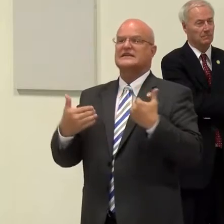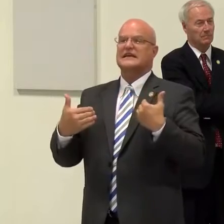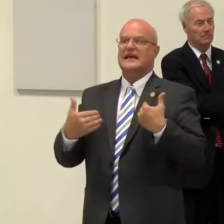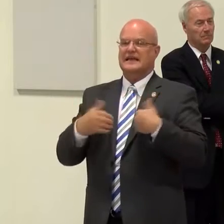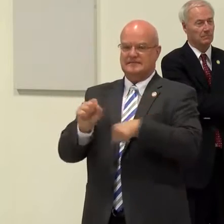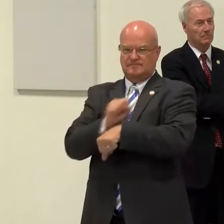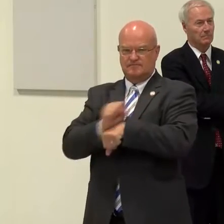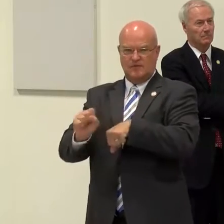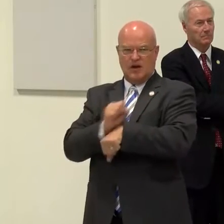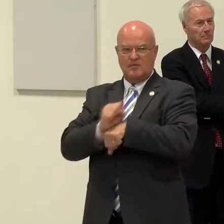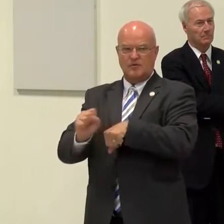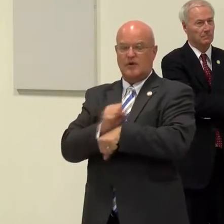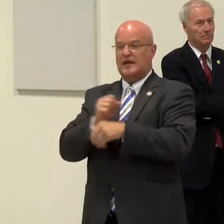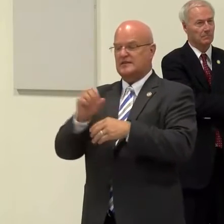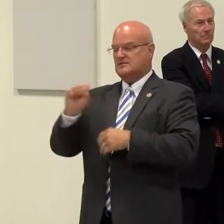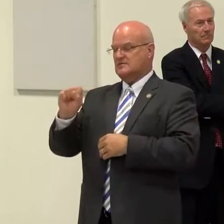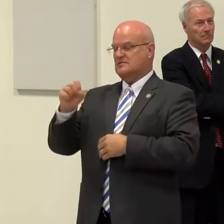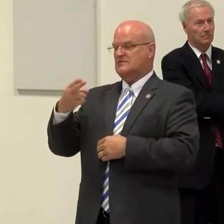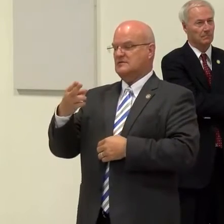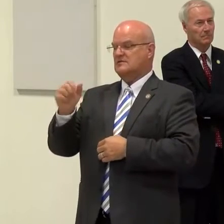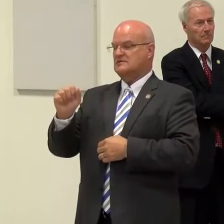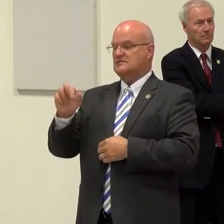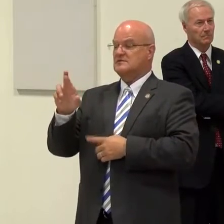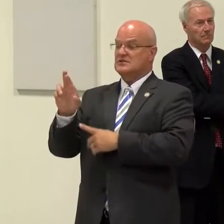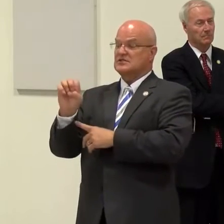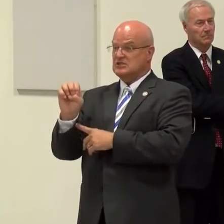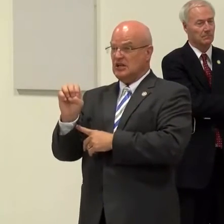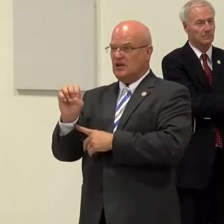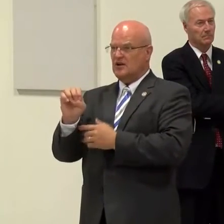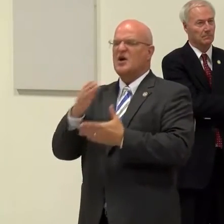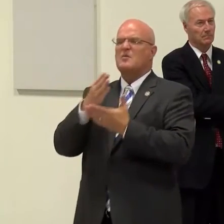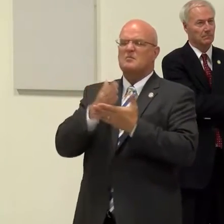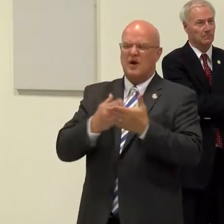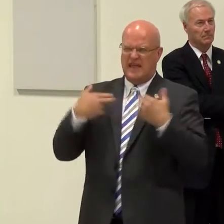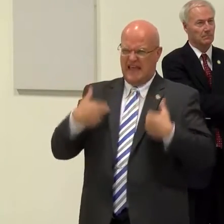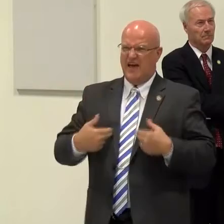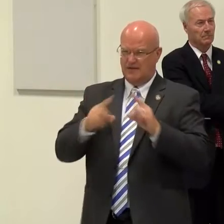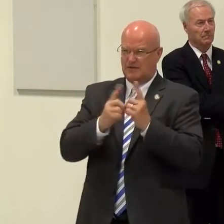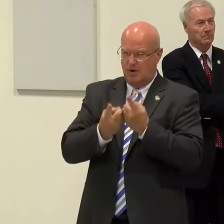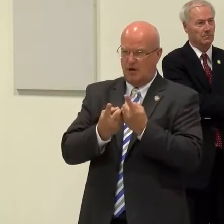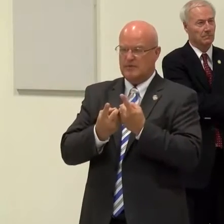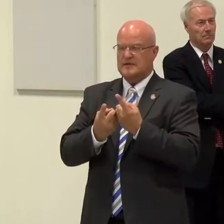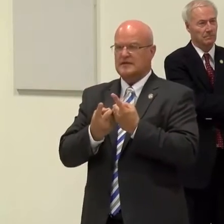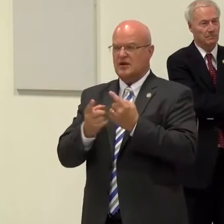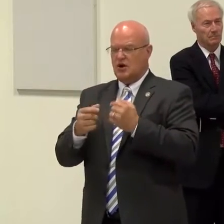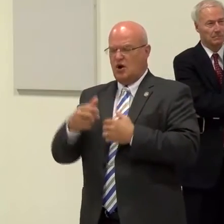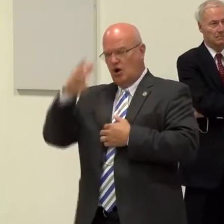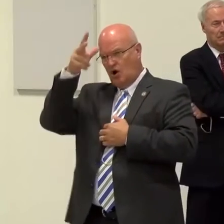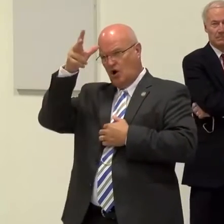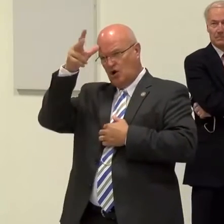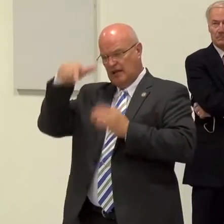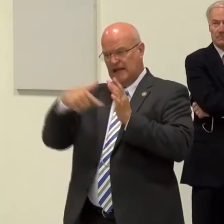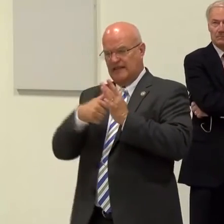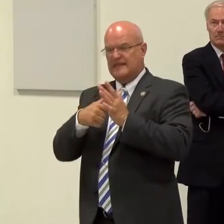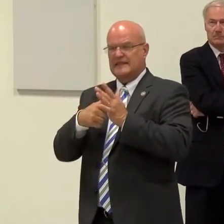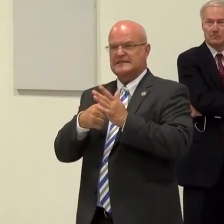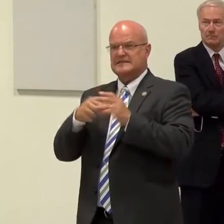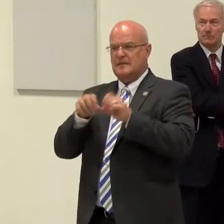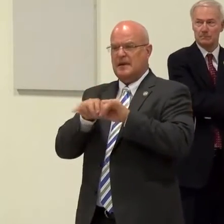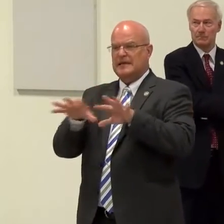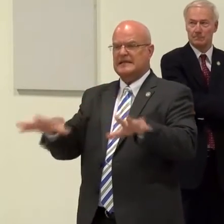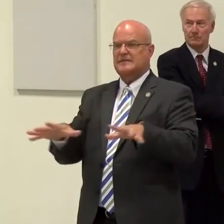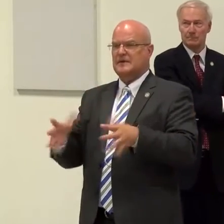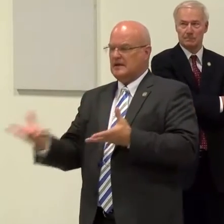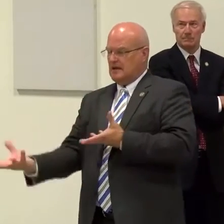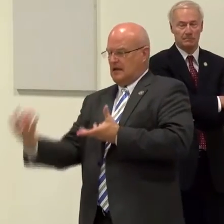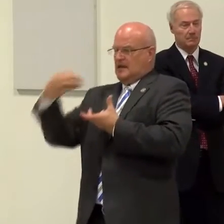that operates SHARE, and that's part of the health department. We, very early on in this pandemic, employed them, got